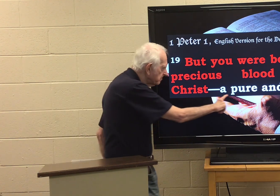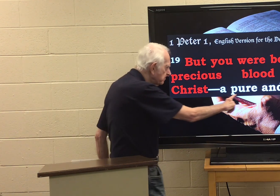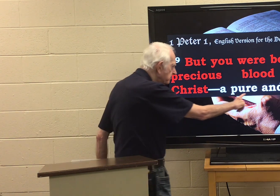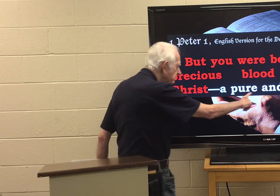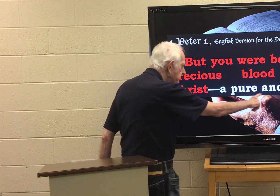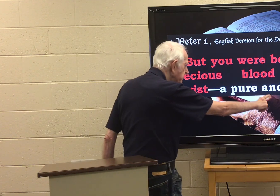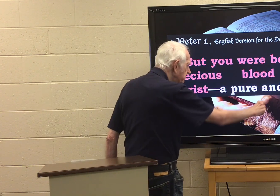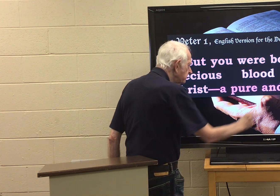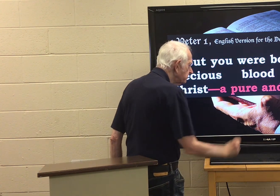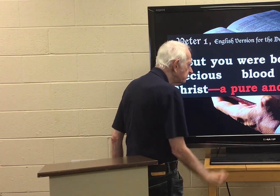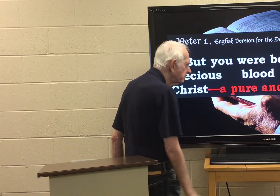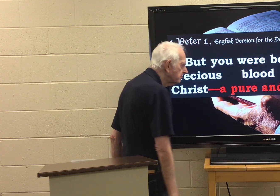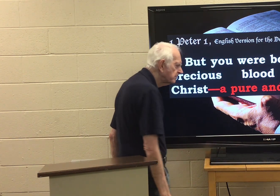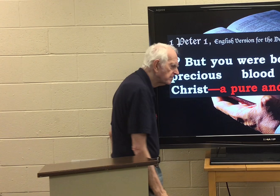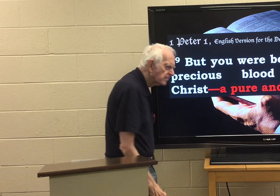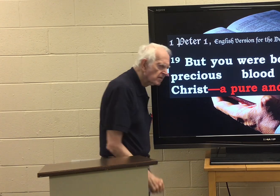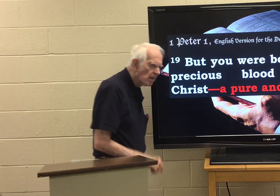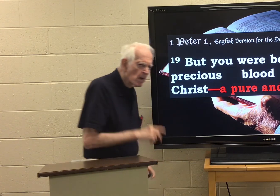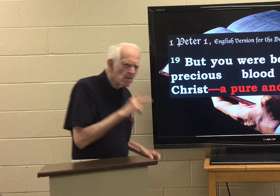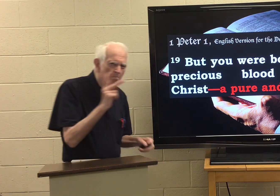A pure and perfect lamb.